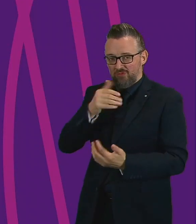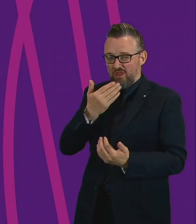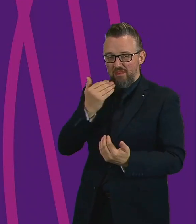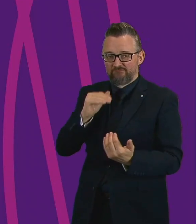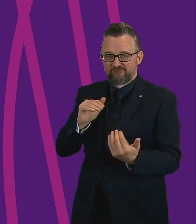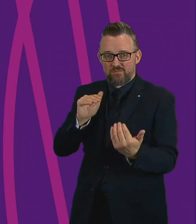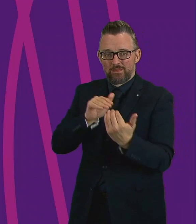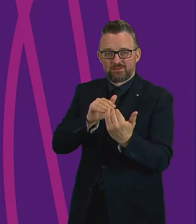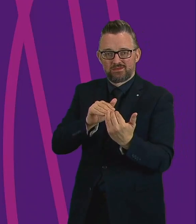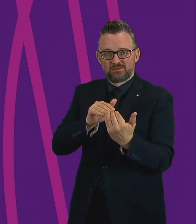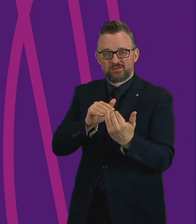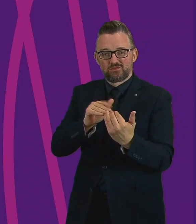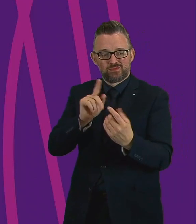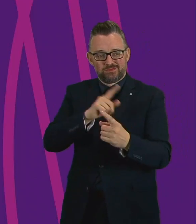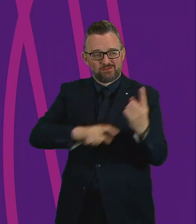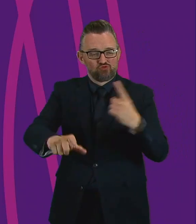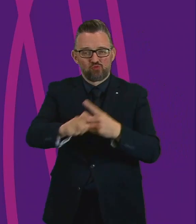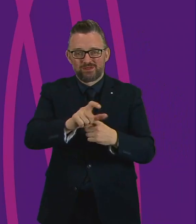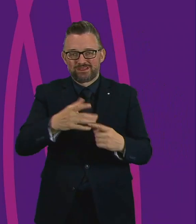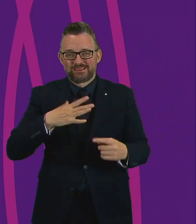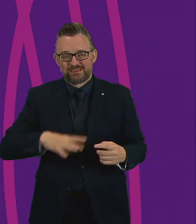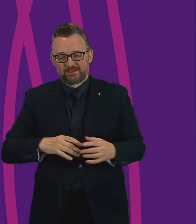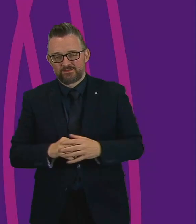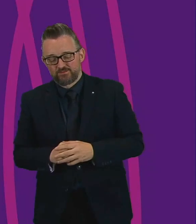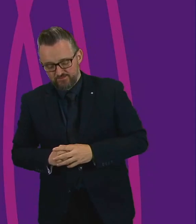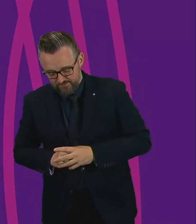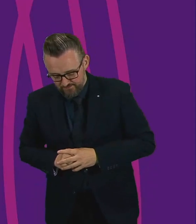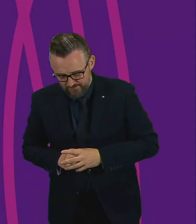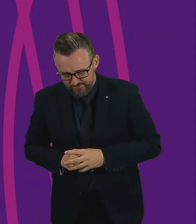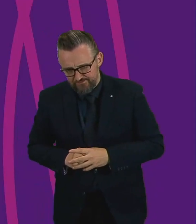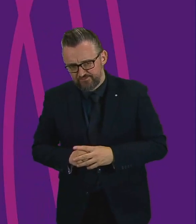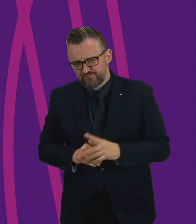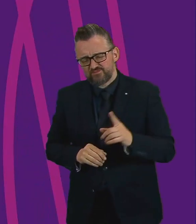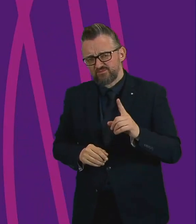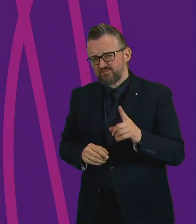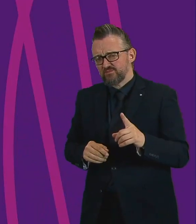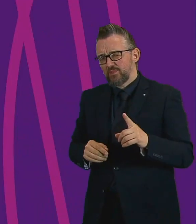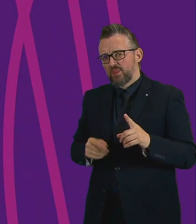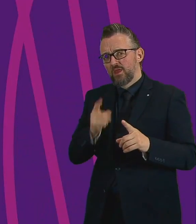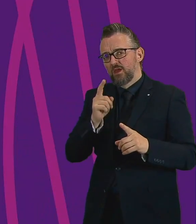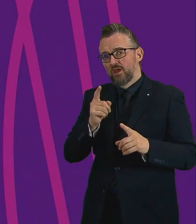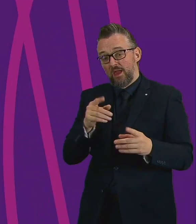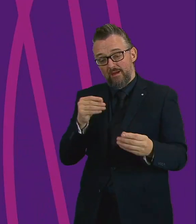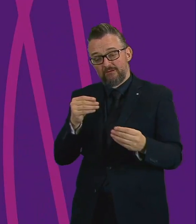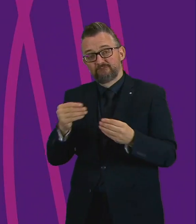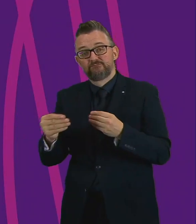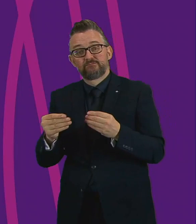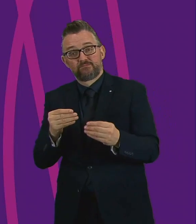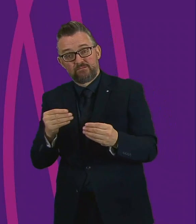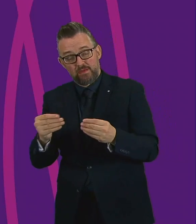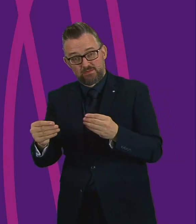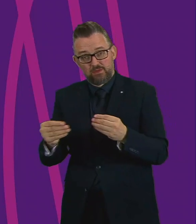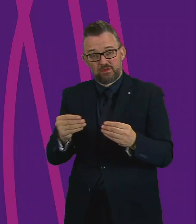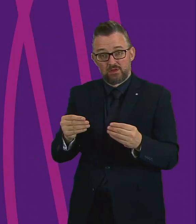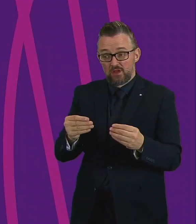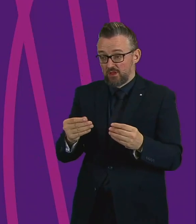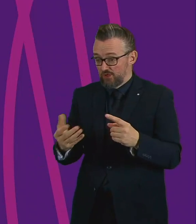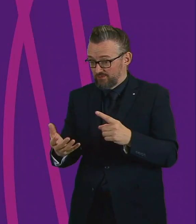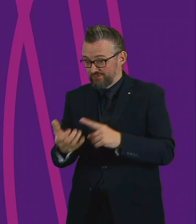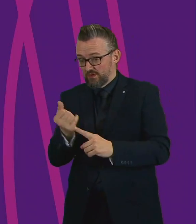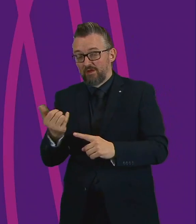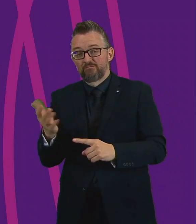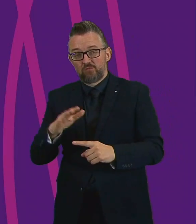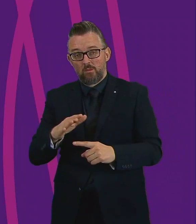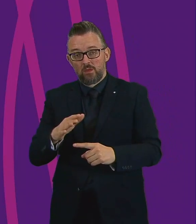intervention that our communities need. And that flexibility can only be gained by